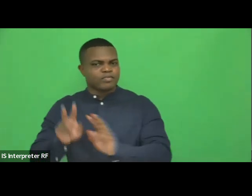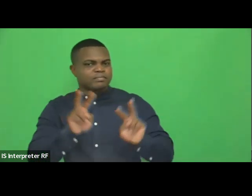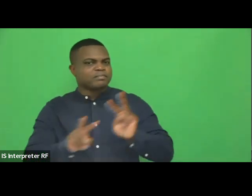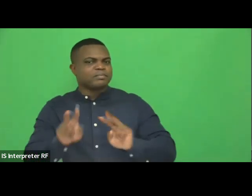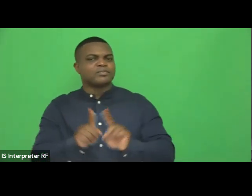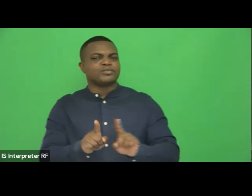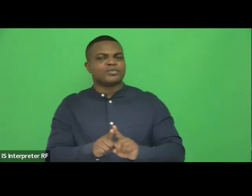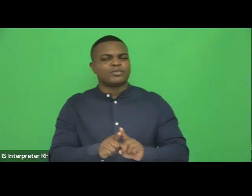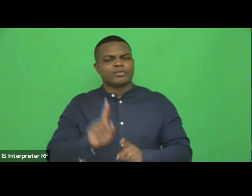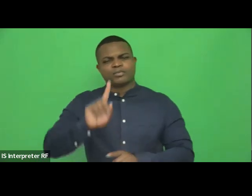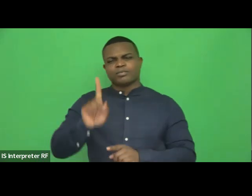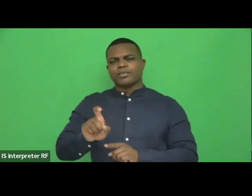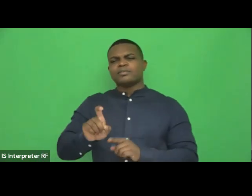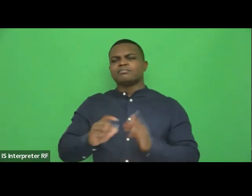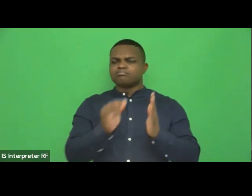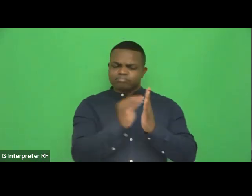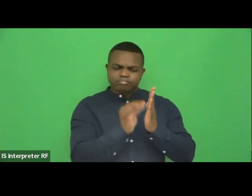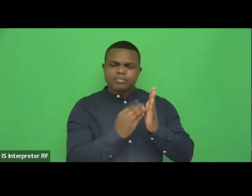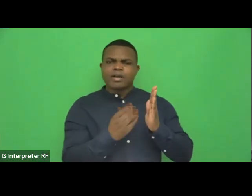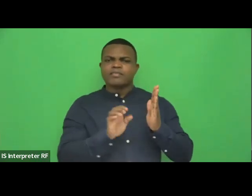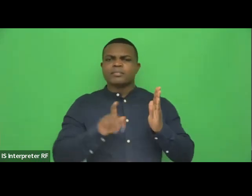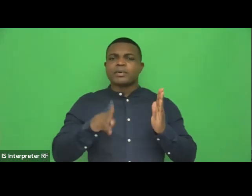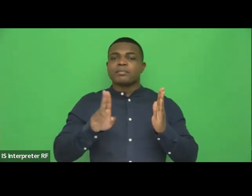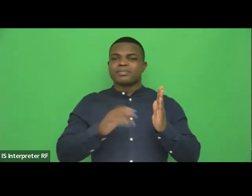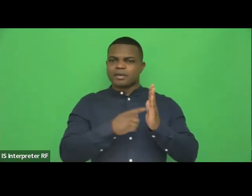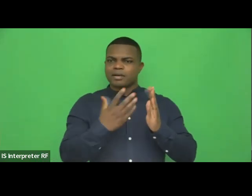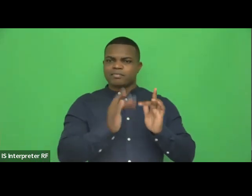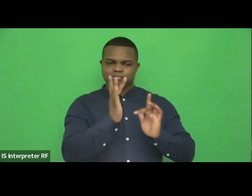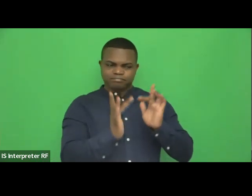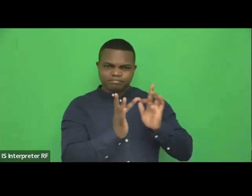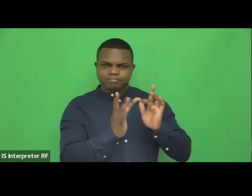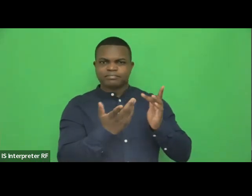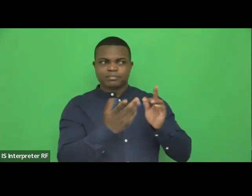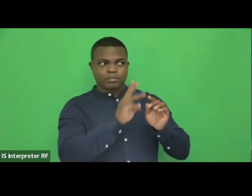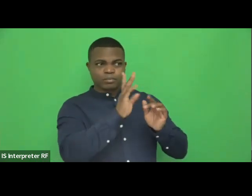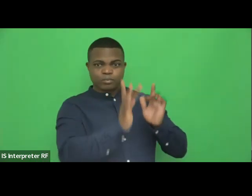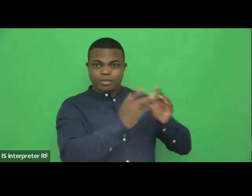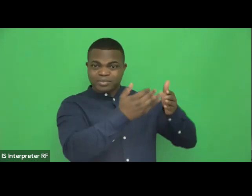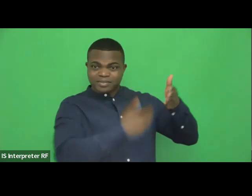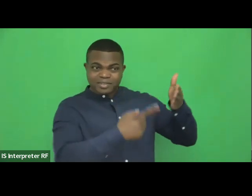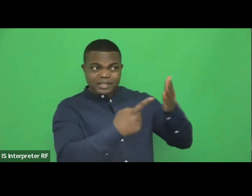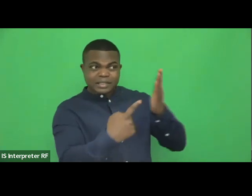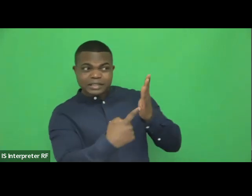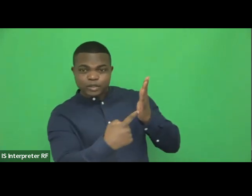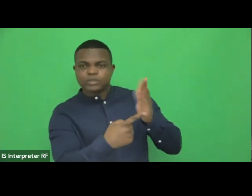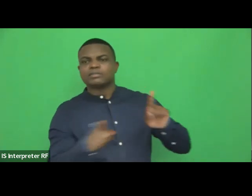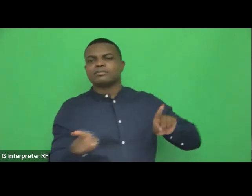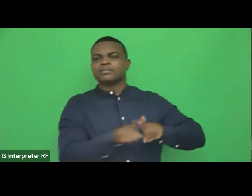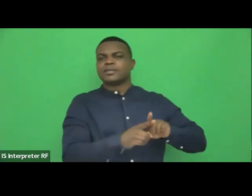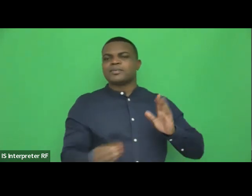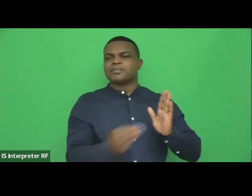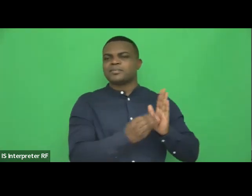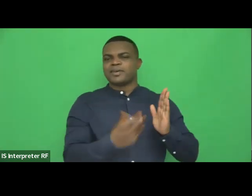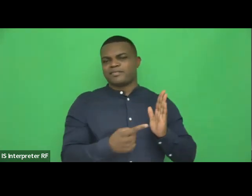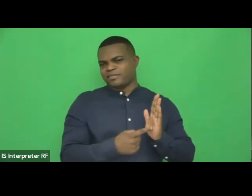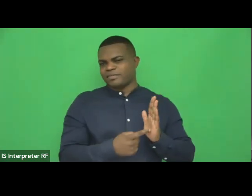website. So I thought for this training, I might show something a little bit different. One of the great powers